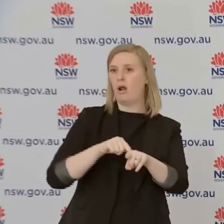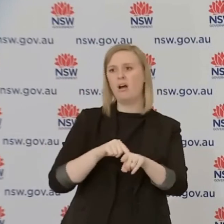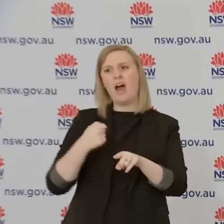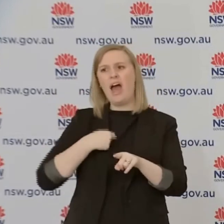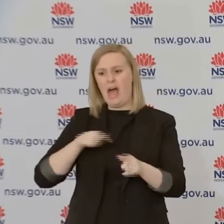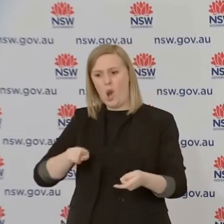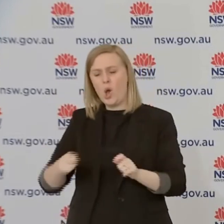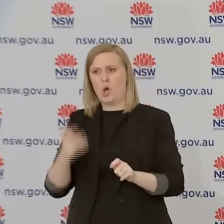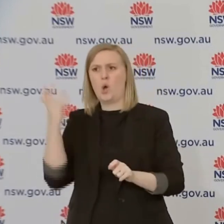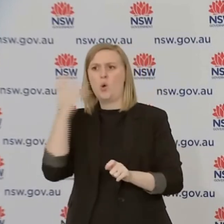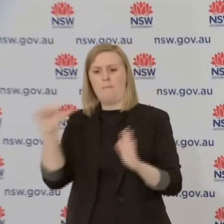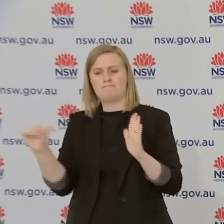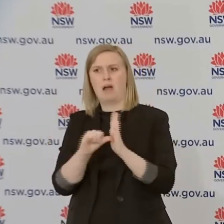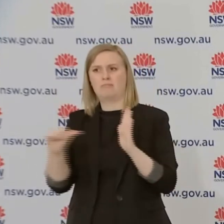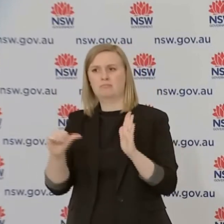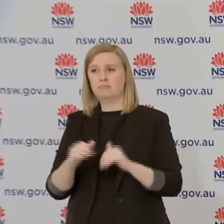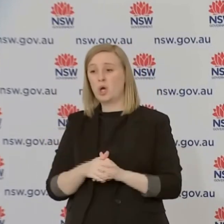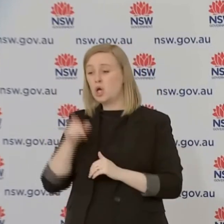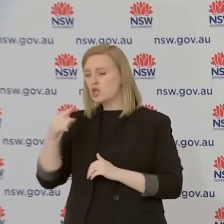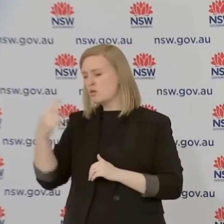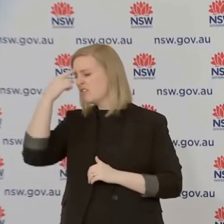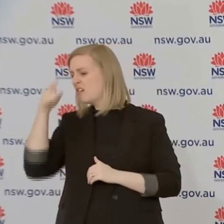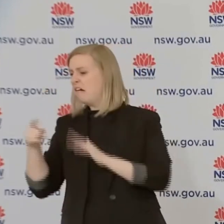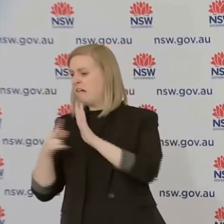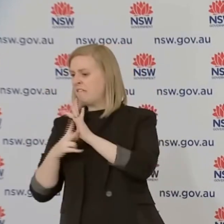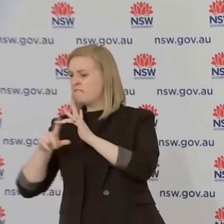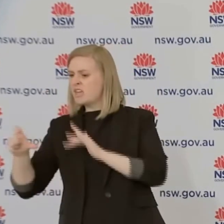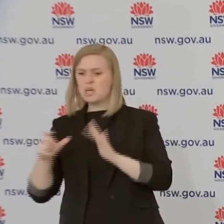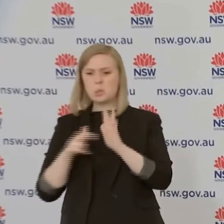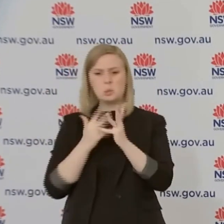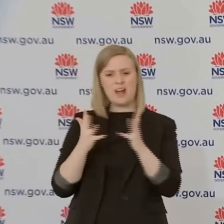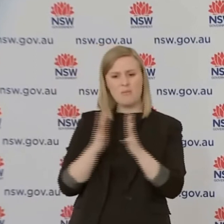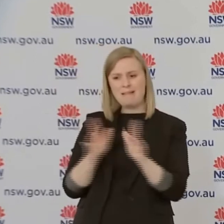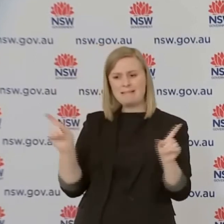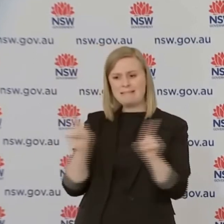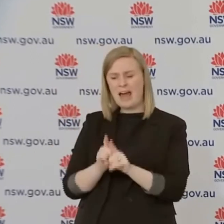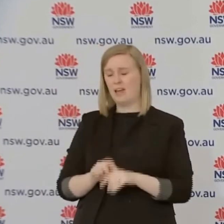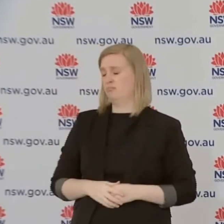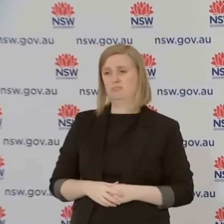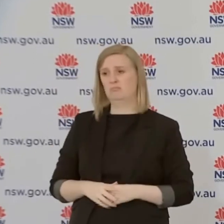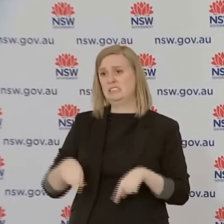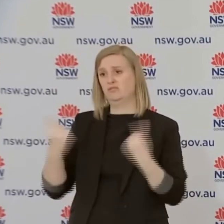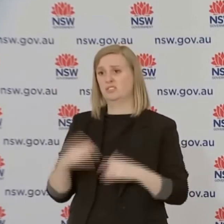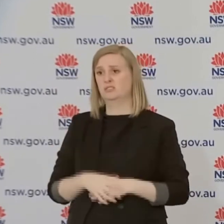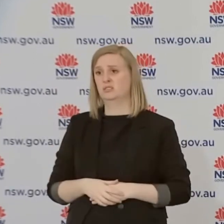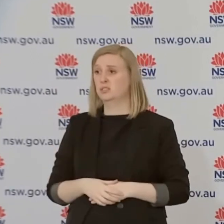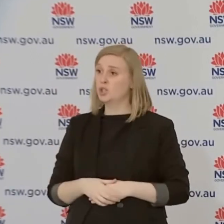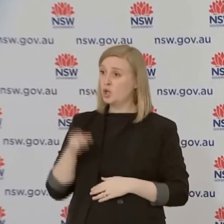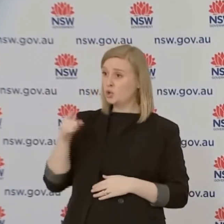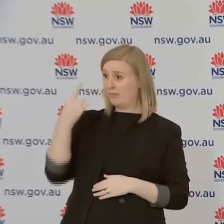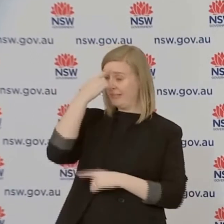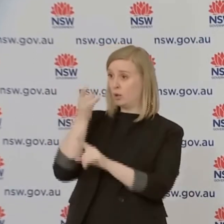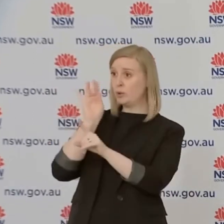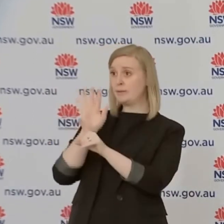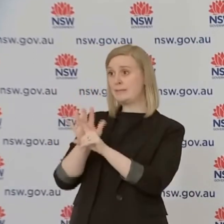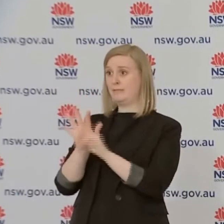lockdowns. You can't compare one state to another or even one area to another, and I appreciate your epidemiological expertise, but I can assure you that we are